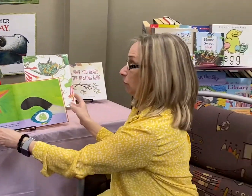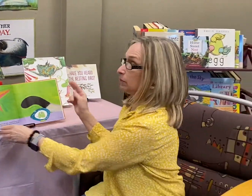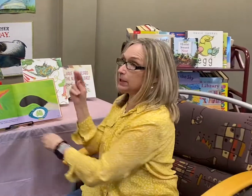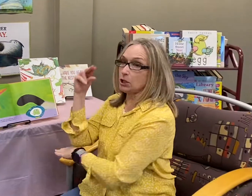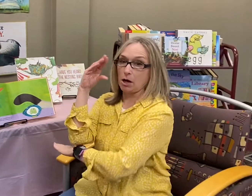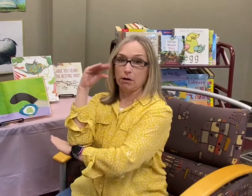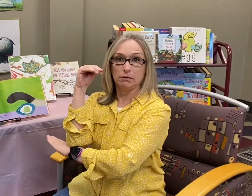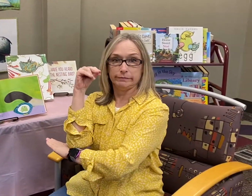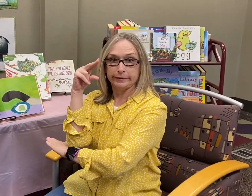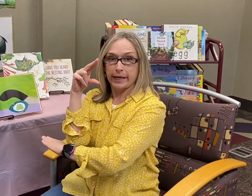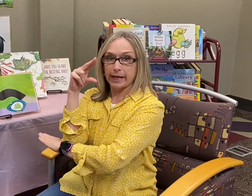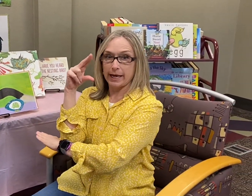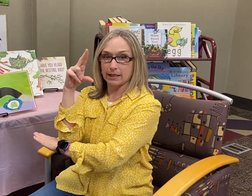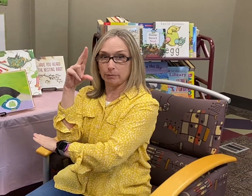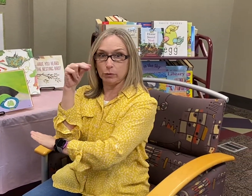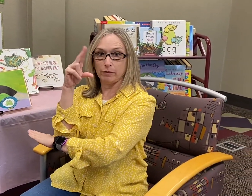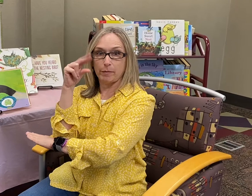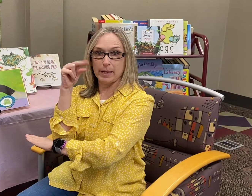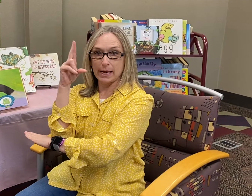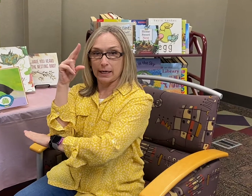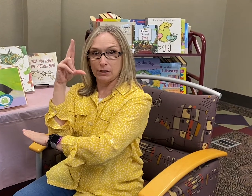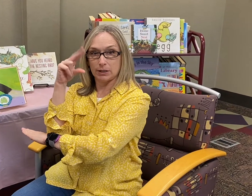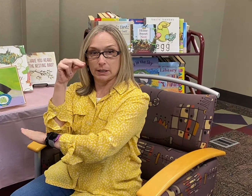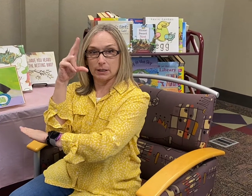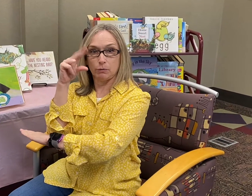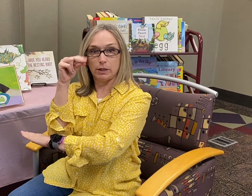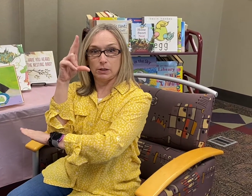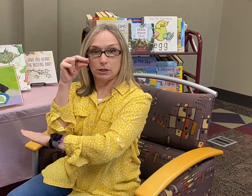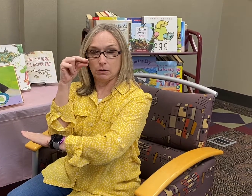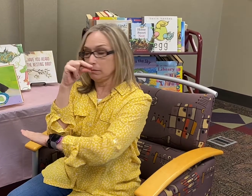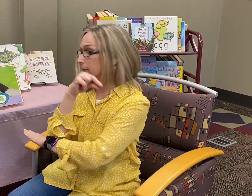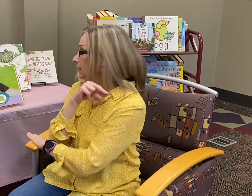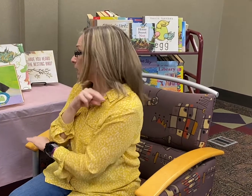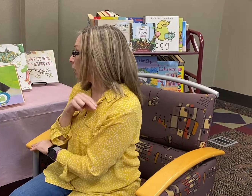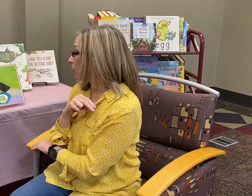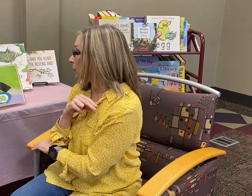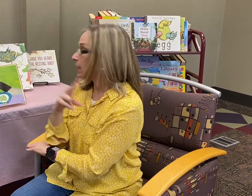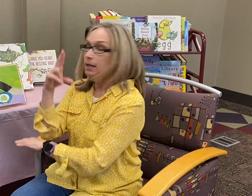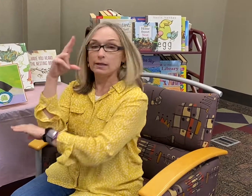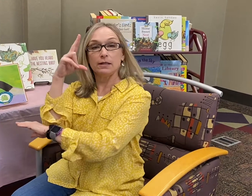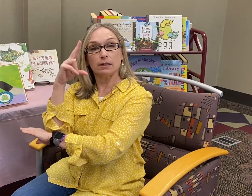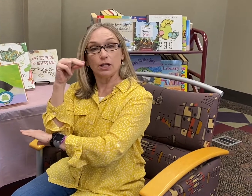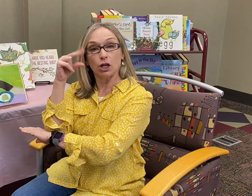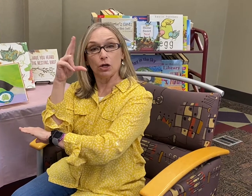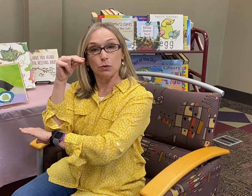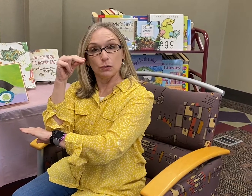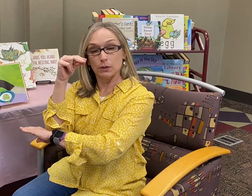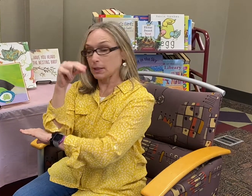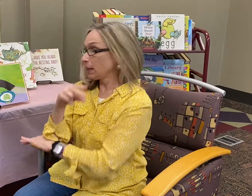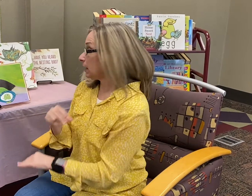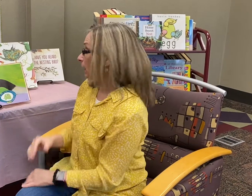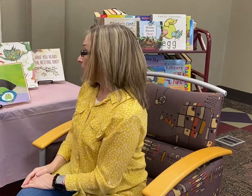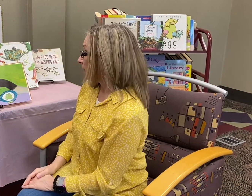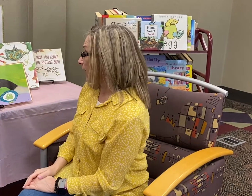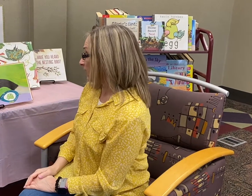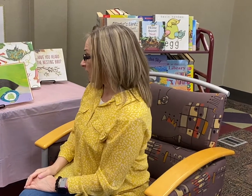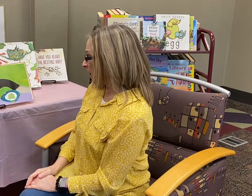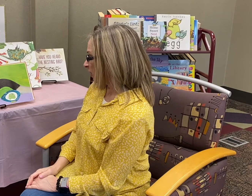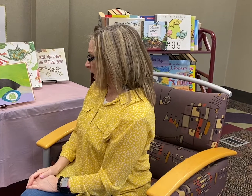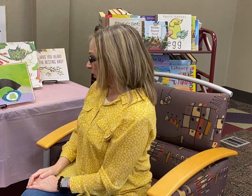really tall, and he has more of a beak, and he just does 1, 2. This is the goose. This is the goose that somehow got